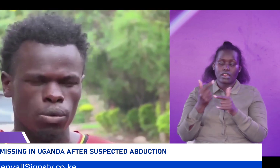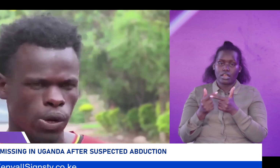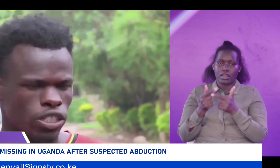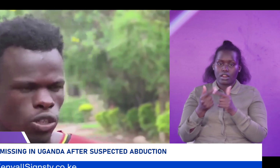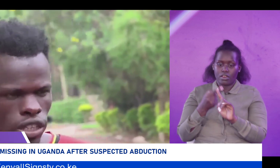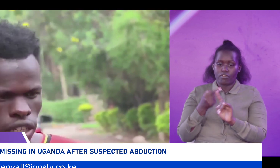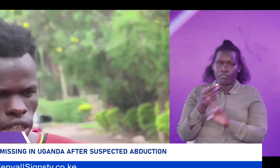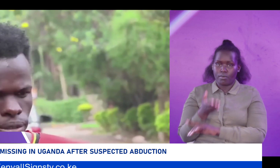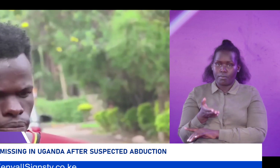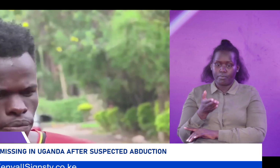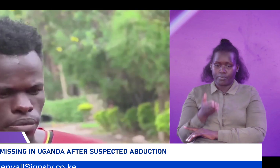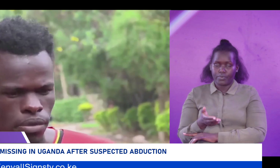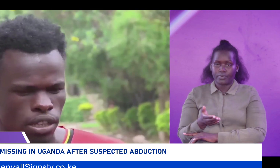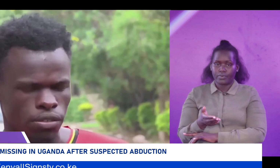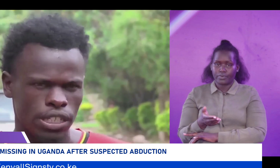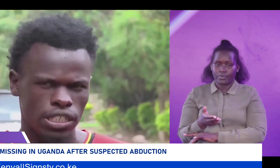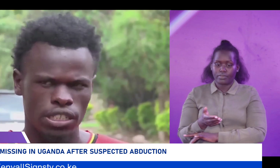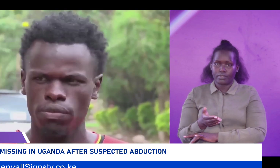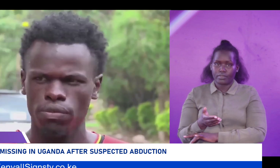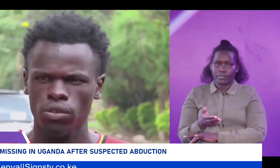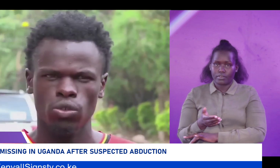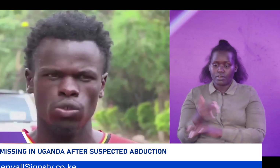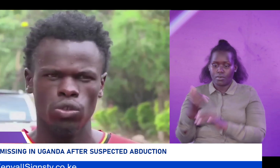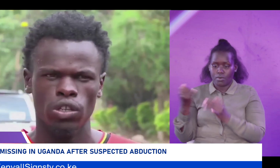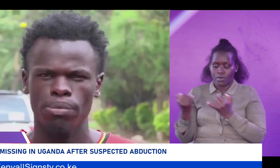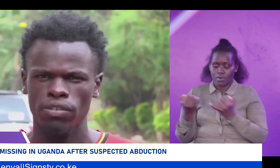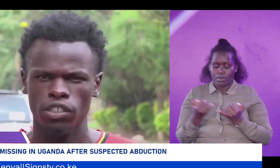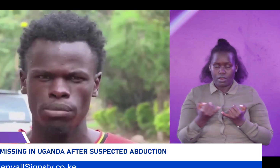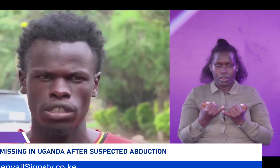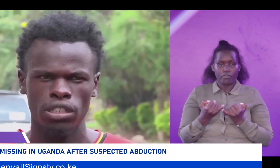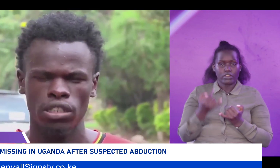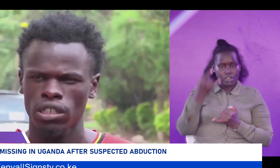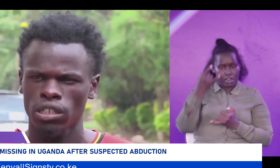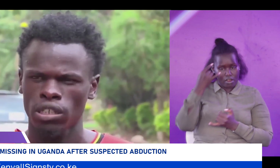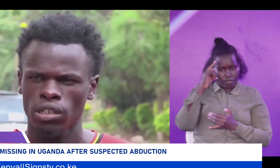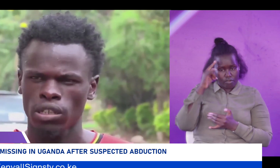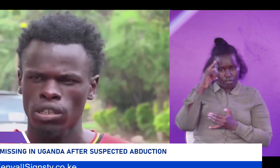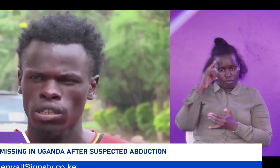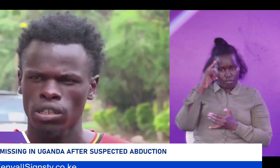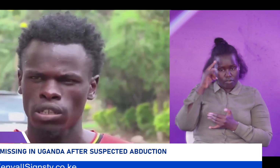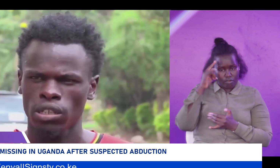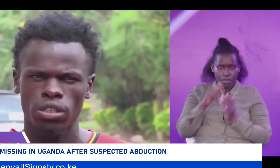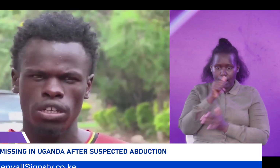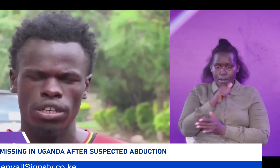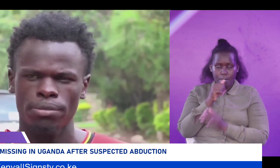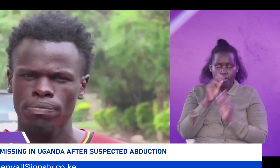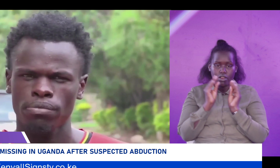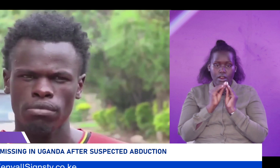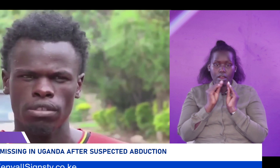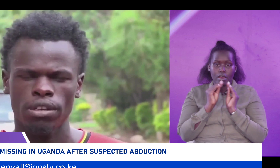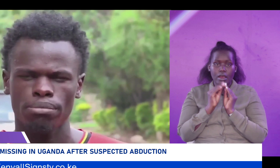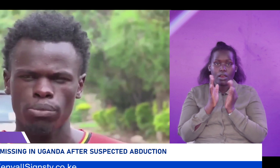were actually invited for a private meeting with Bobi